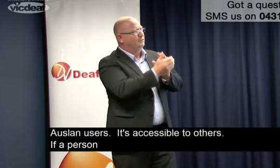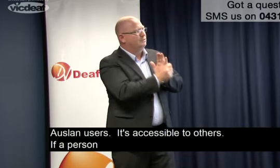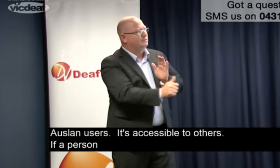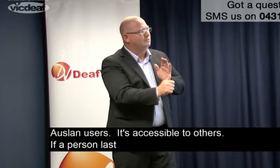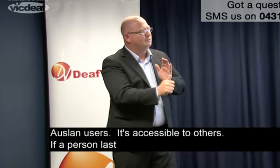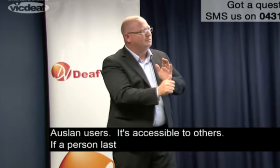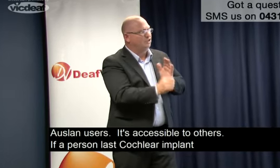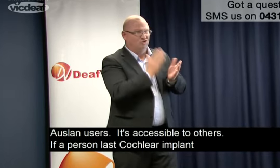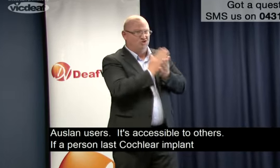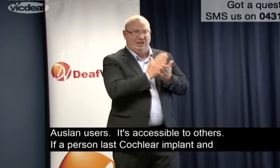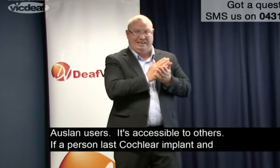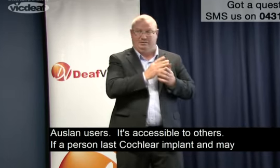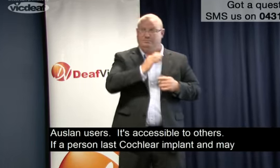learn Auslan along the way.